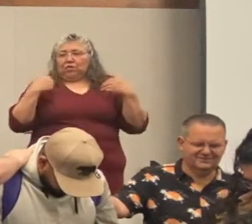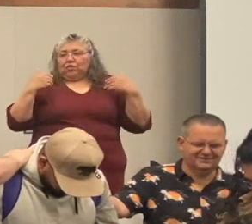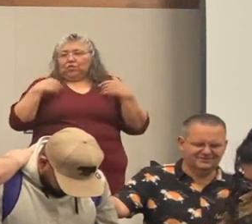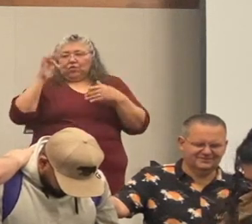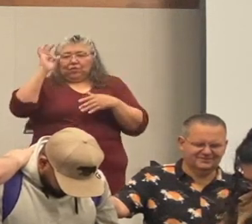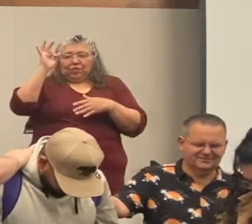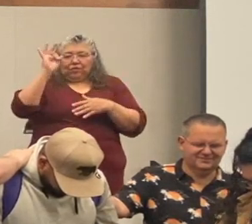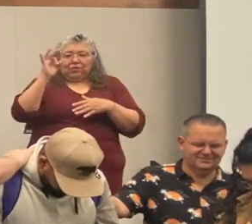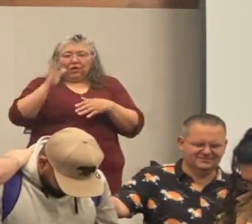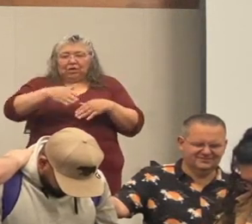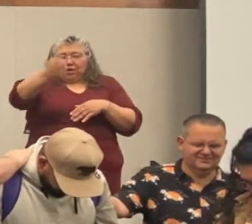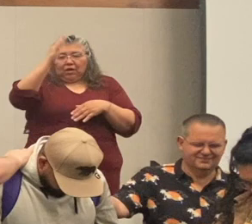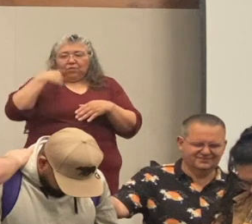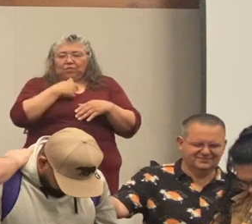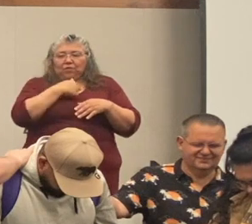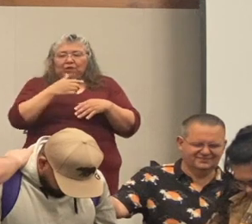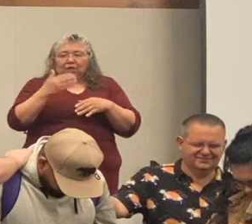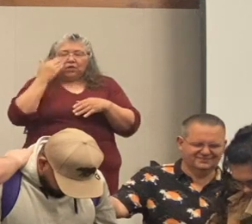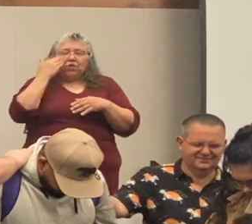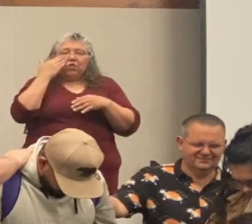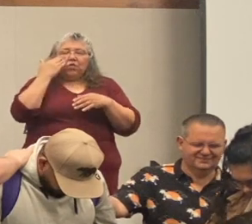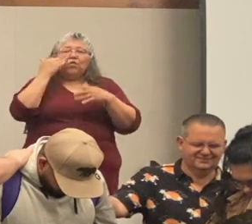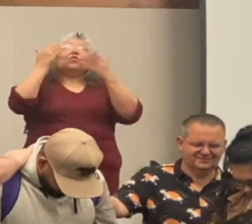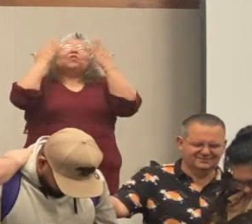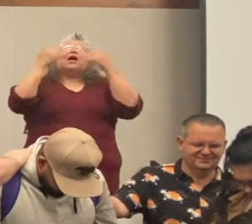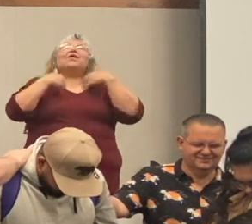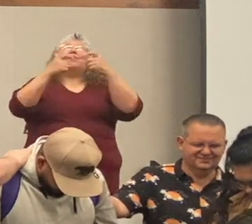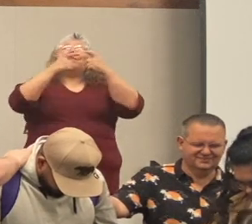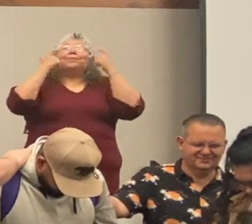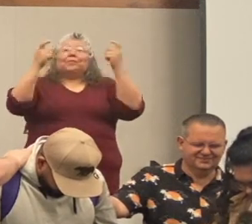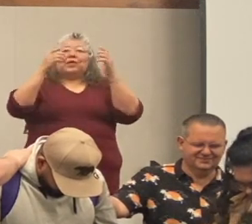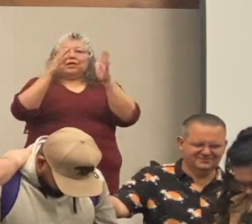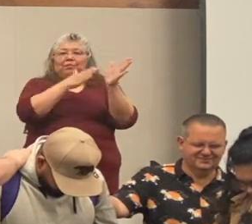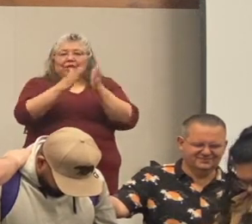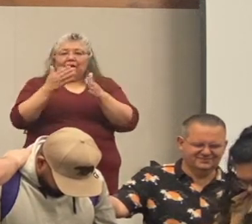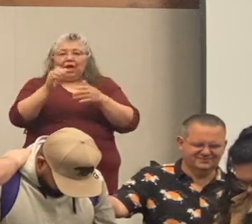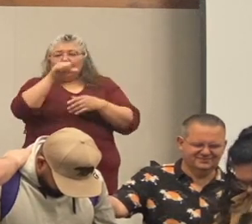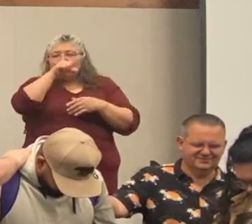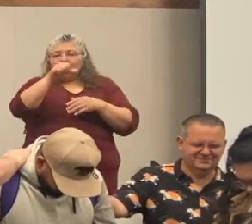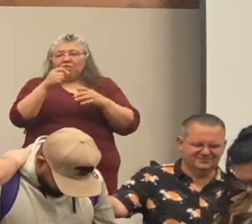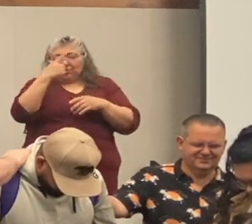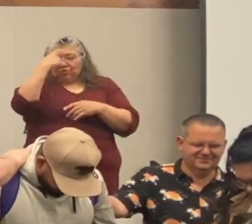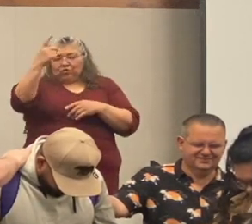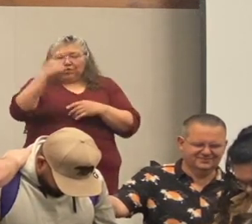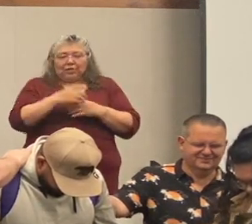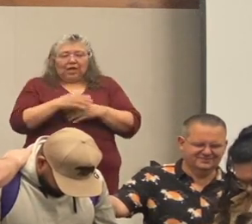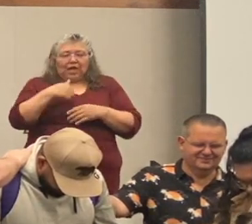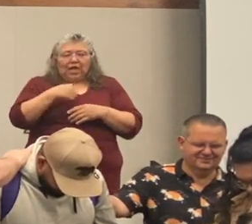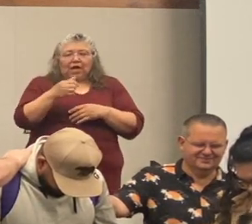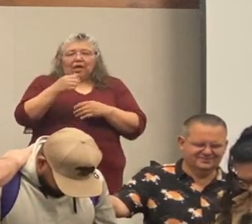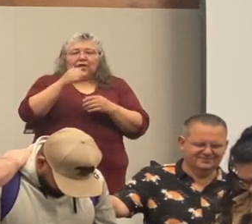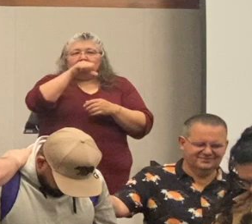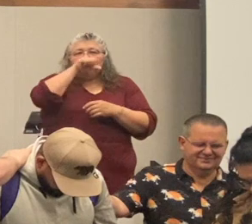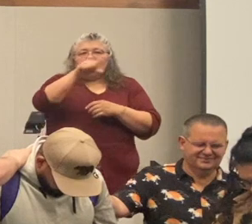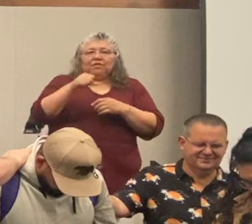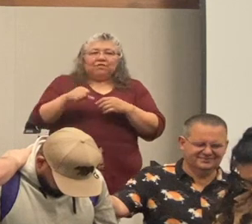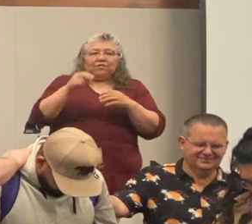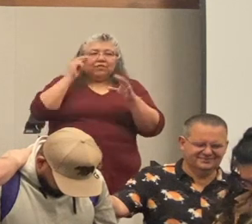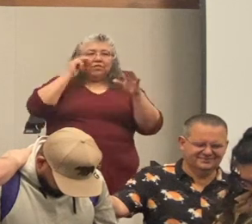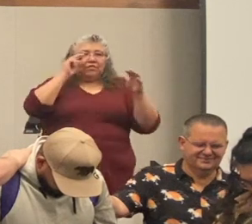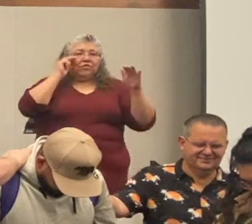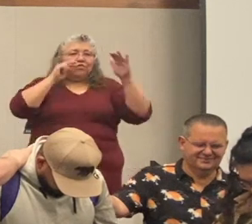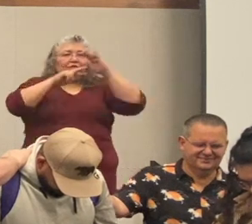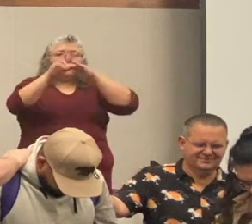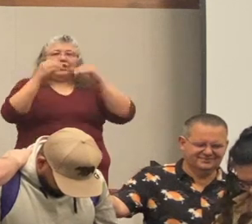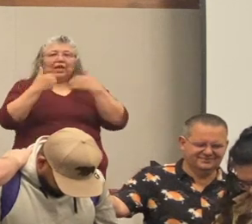ministry. And God, and we just know that you've got big plans, Father. I love his dreams, God. I love the vision that he has, Lord.